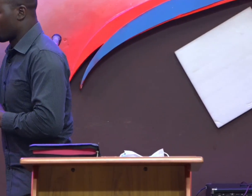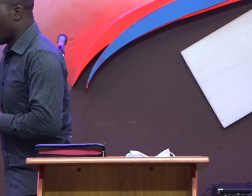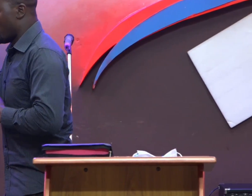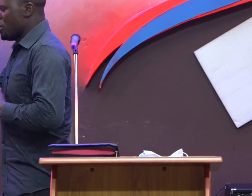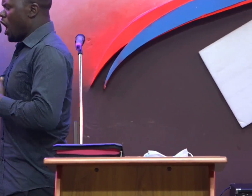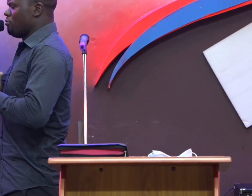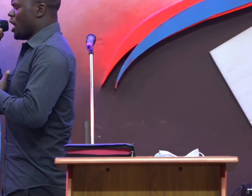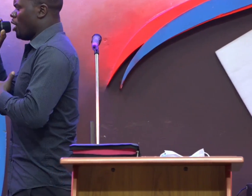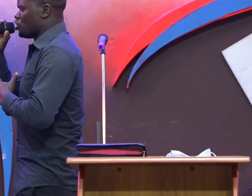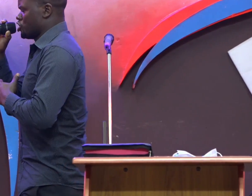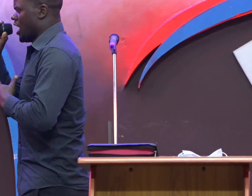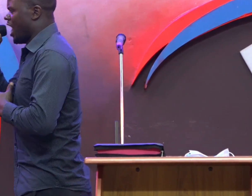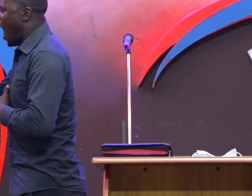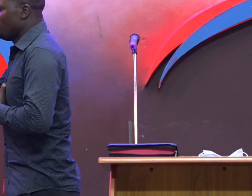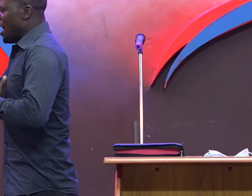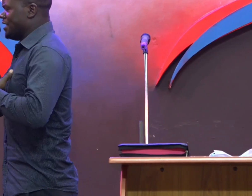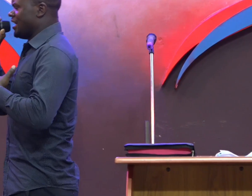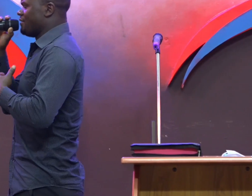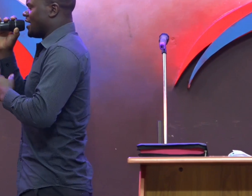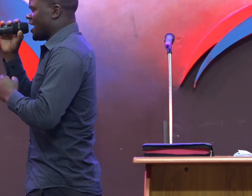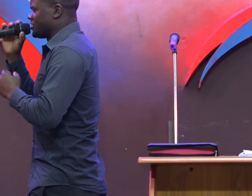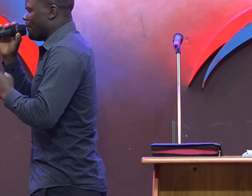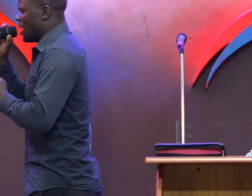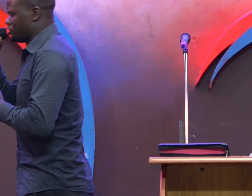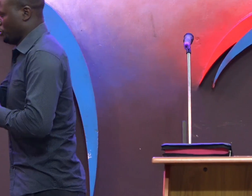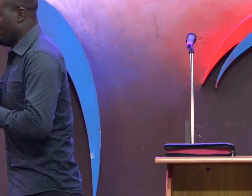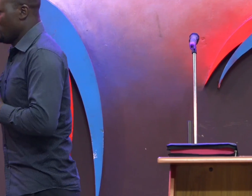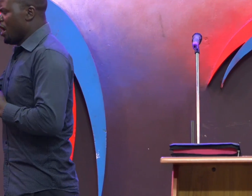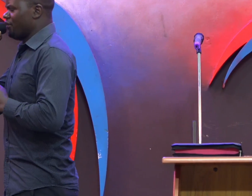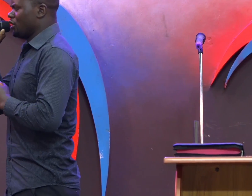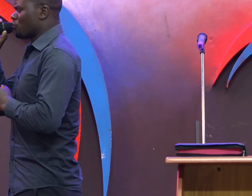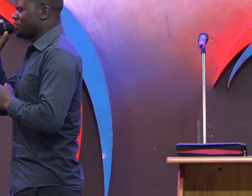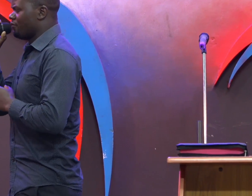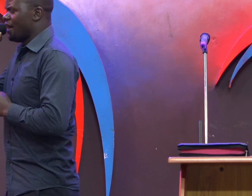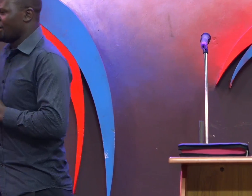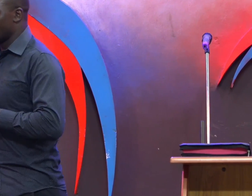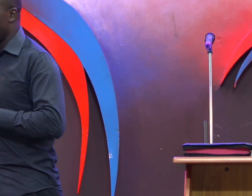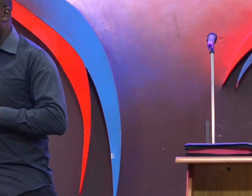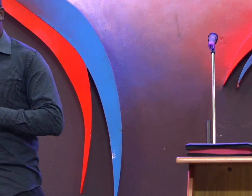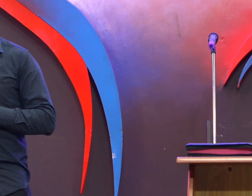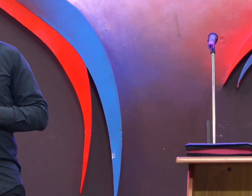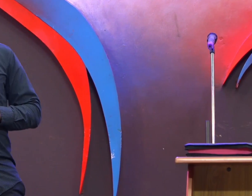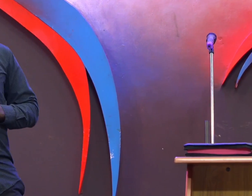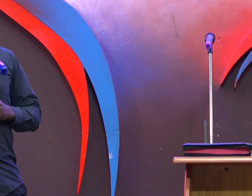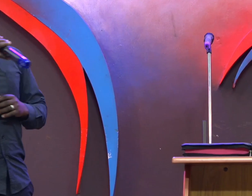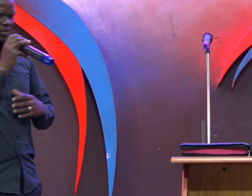heavenly King of glory, I'll be able to share life, and the life that I up unto you, heavenly Queen of heaven and